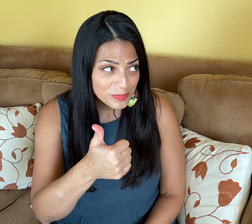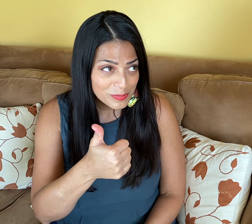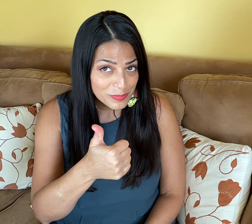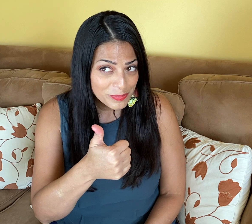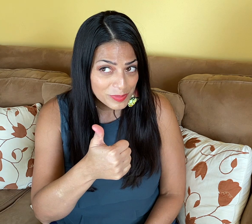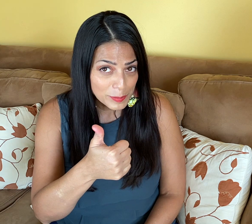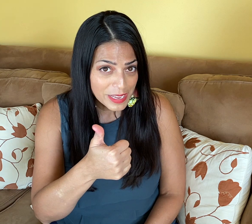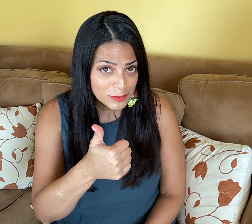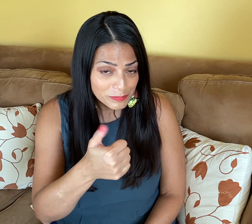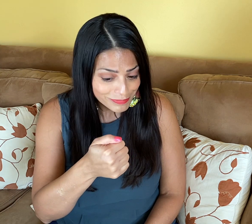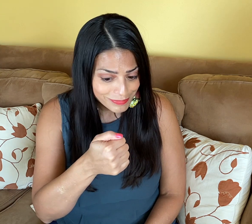thumbs down,